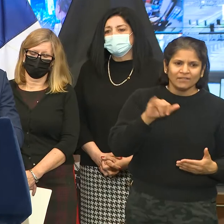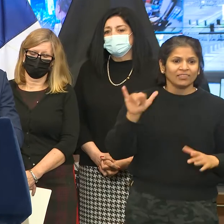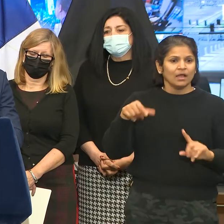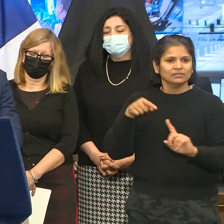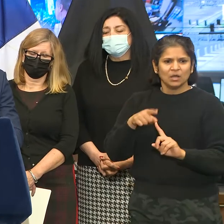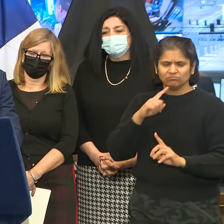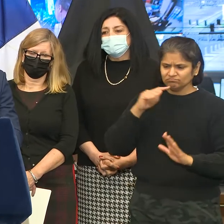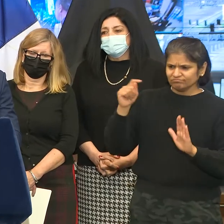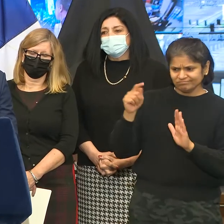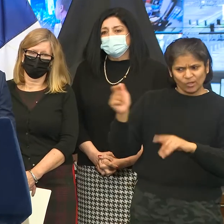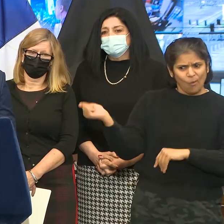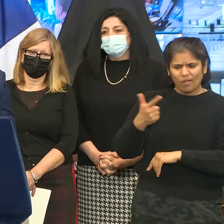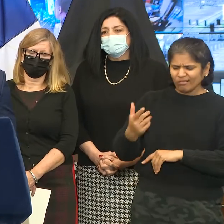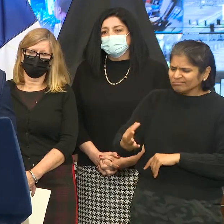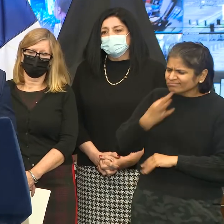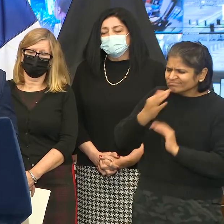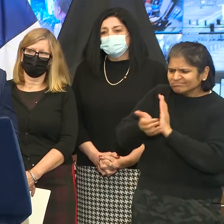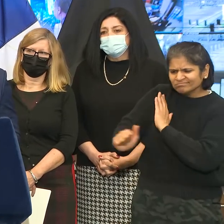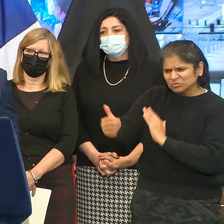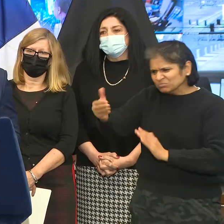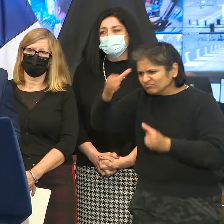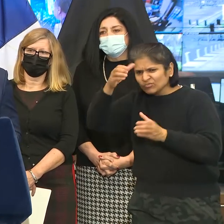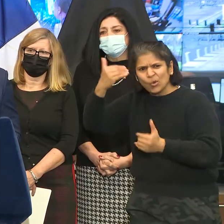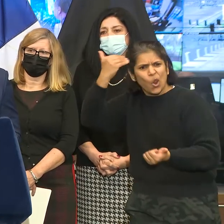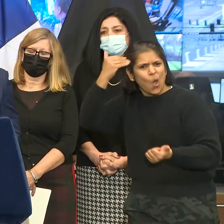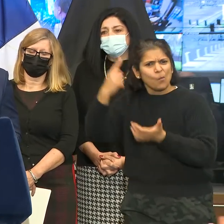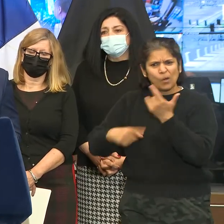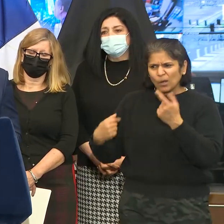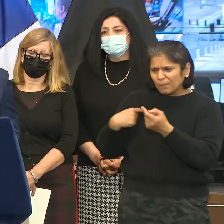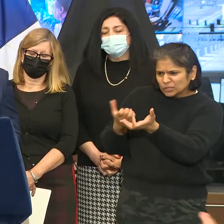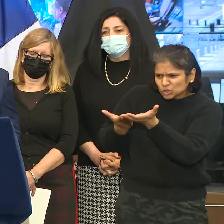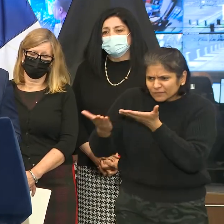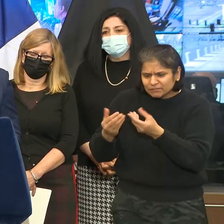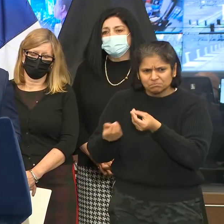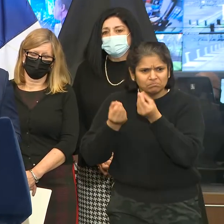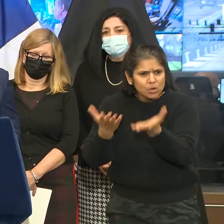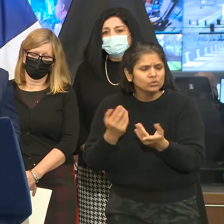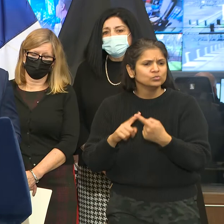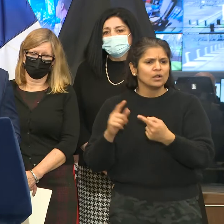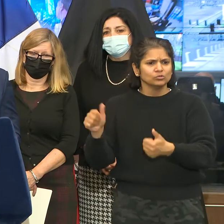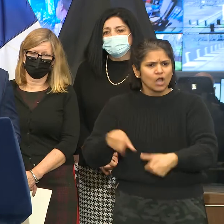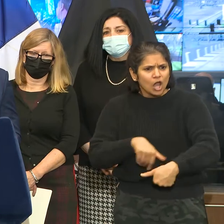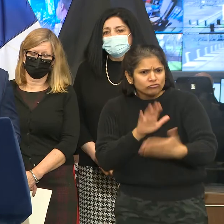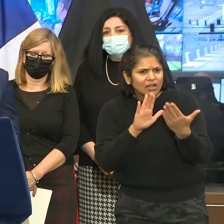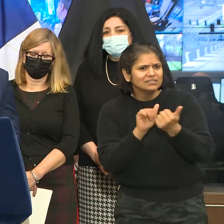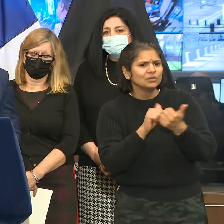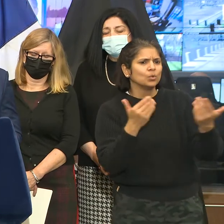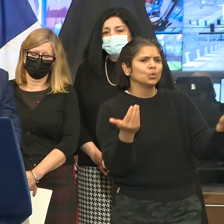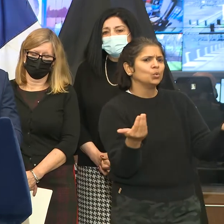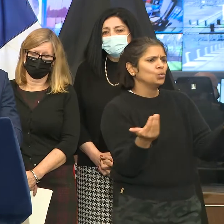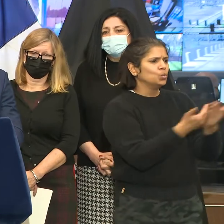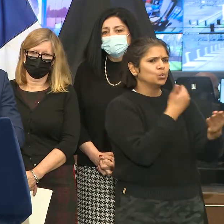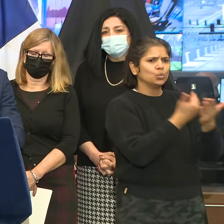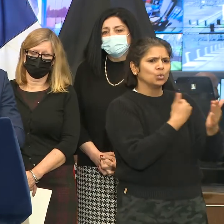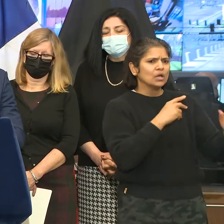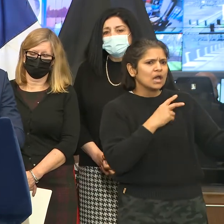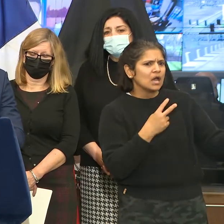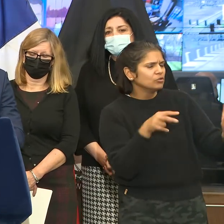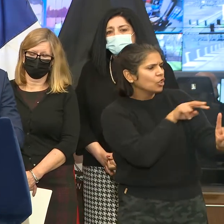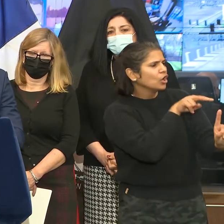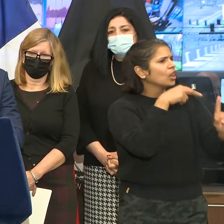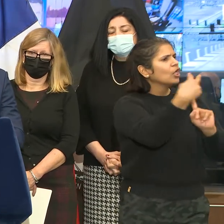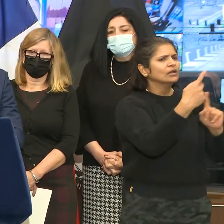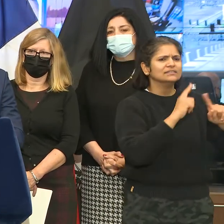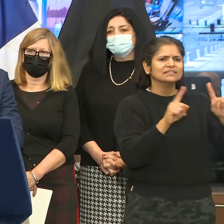New Yorkers and putting together a new perspective, a new outlook, a new energy. And Zach knows how